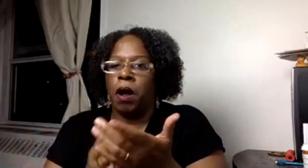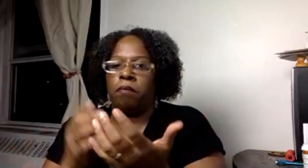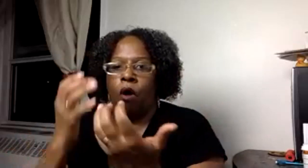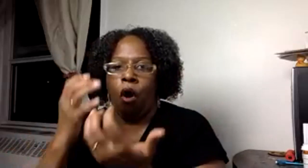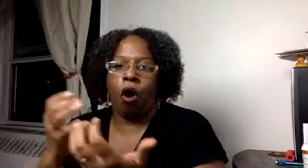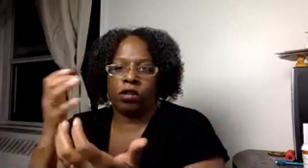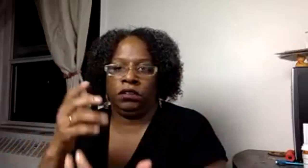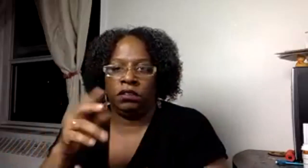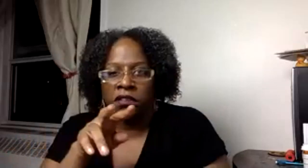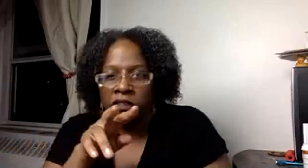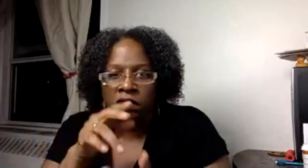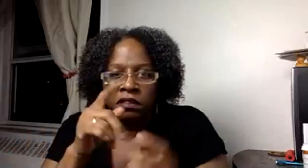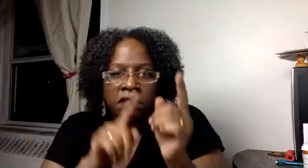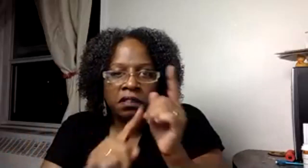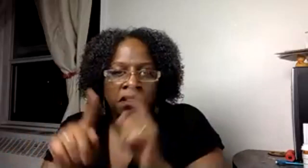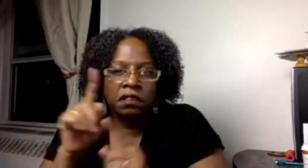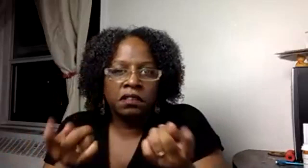okay. for a comment or a question.